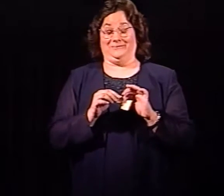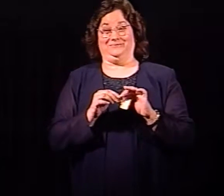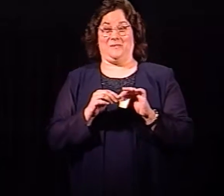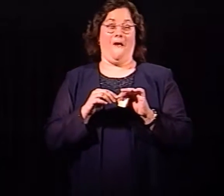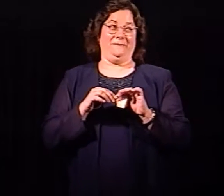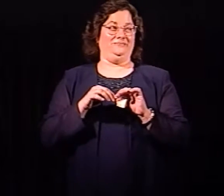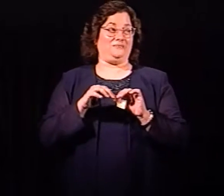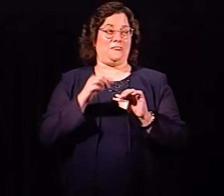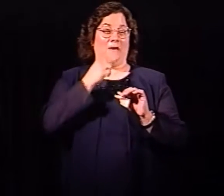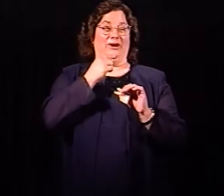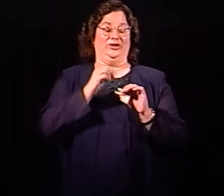It's very bitter.